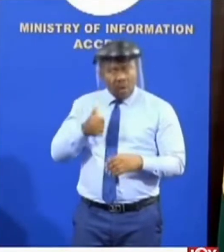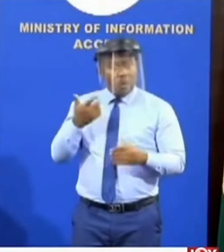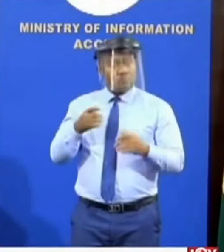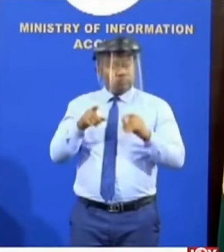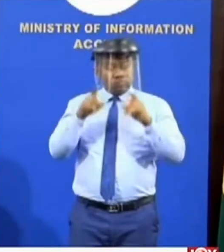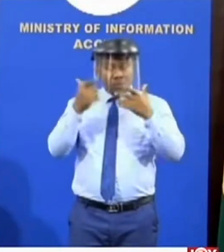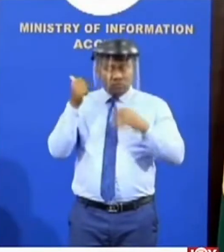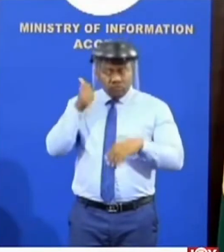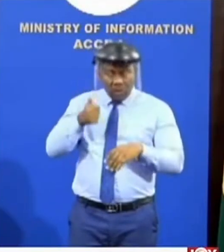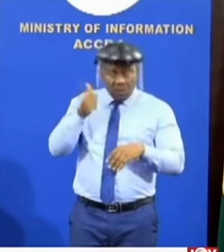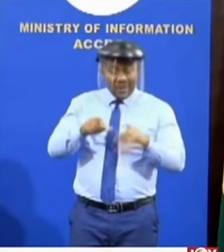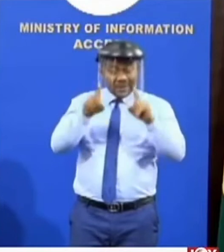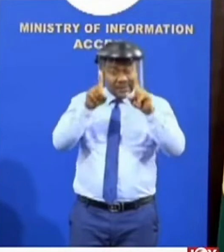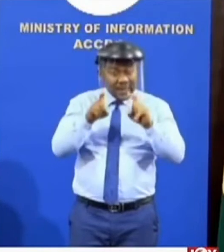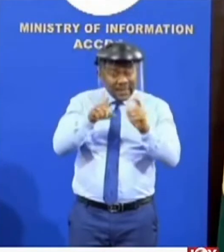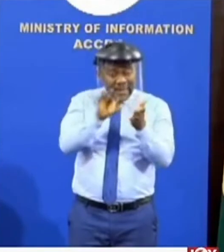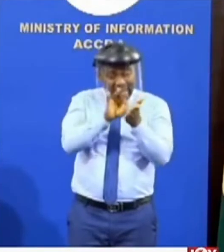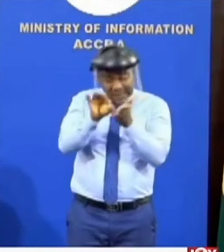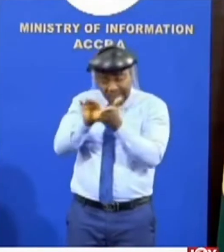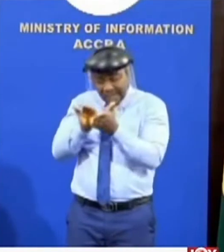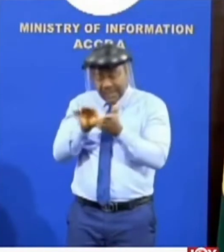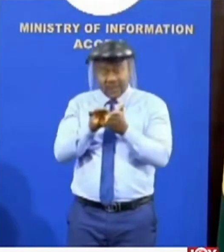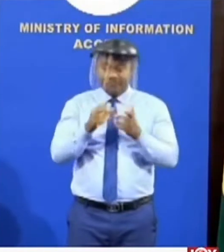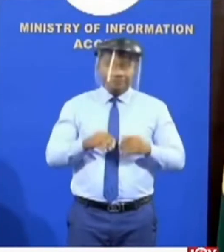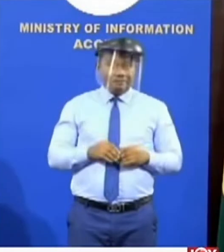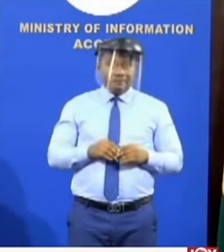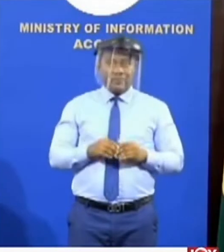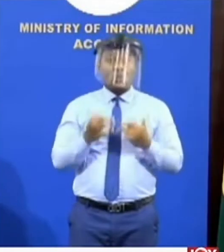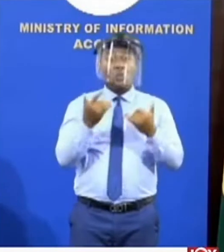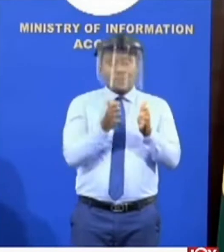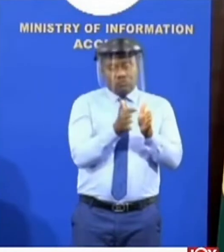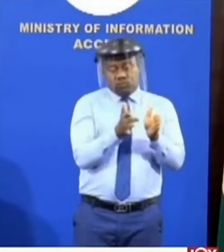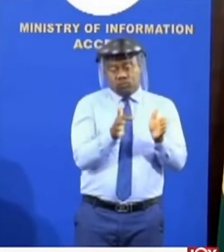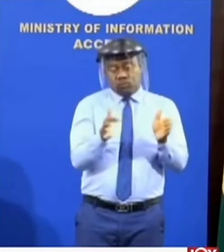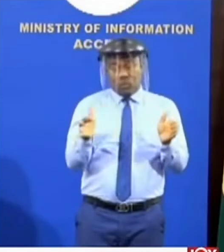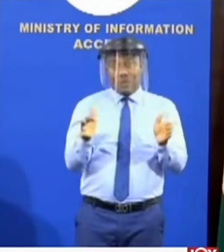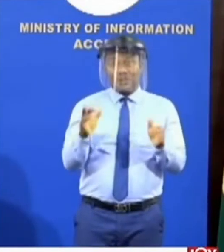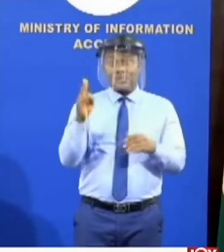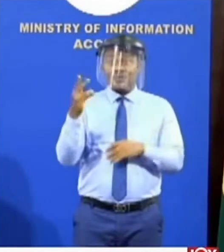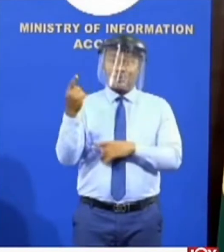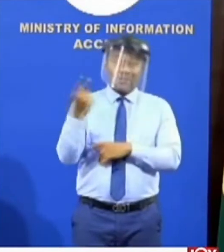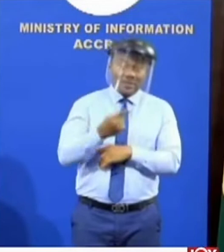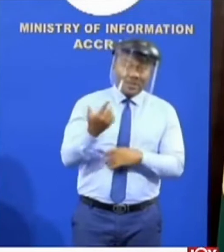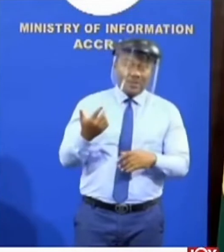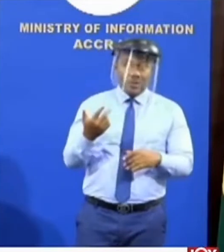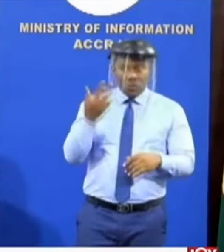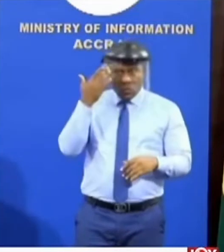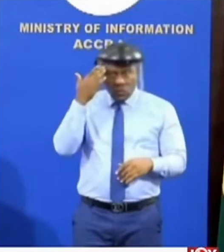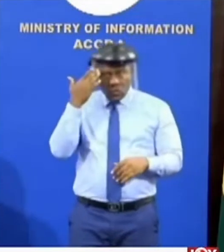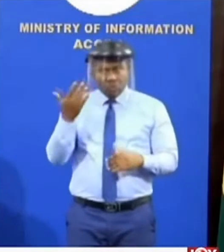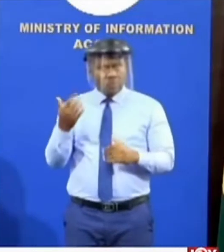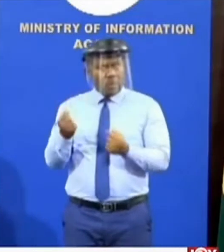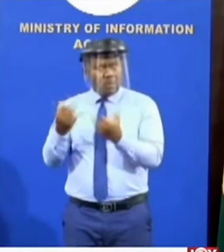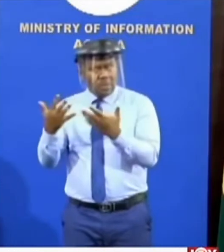count of the cases we test, we do a 7-day average, which gives us the real averages, the number